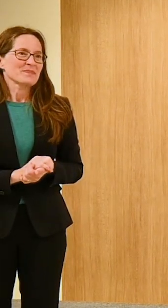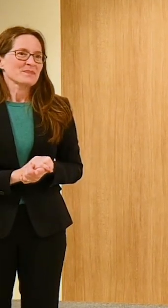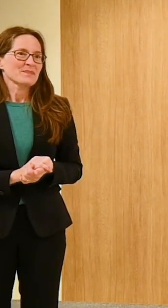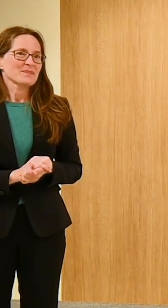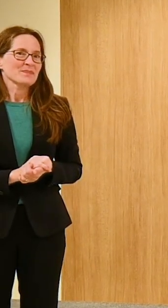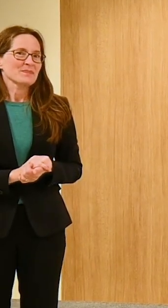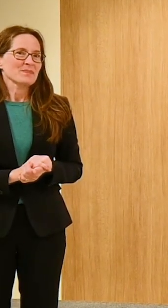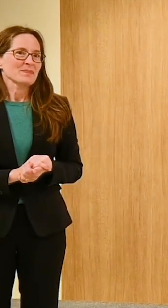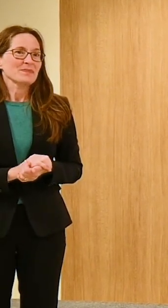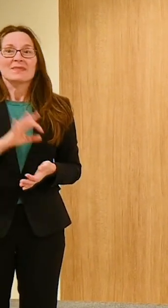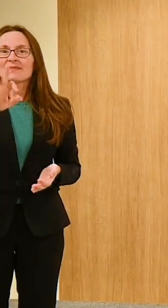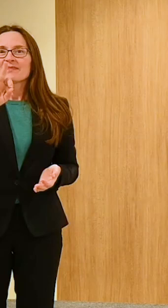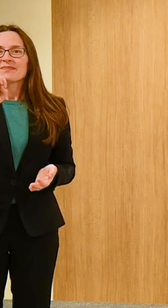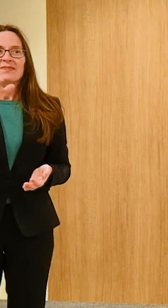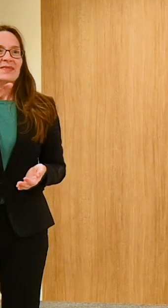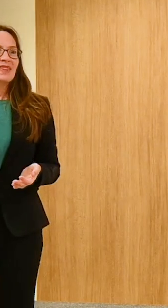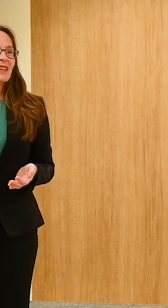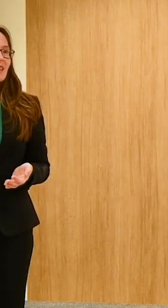Delegate Jessica Feldmark.